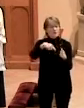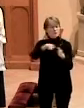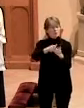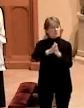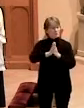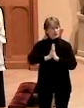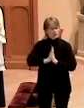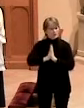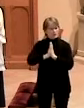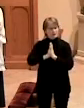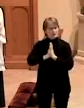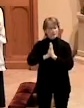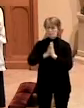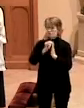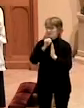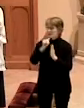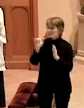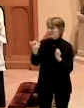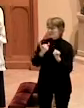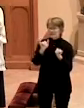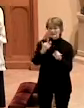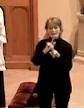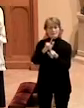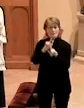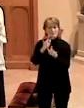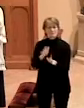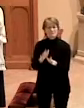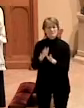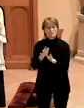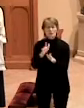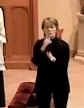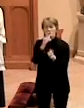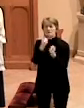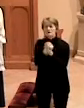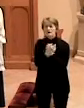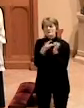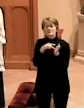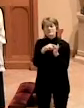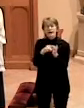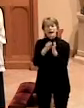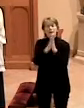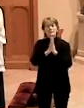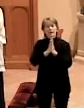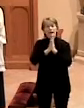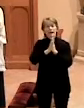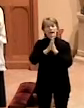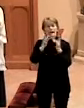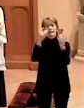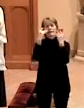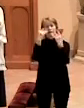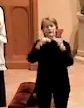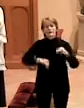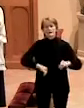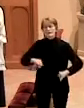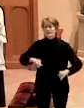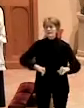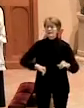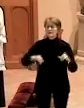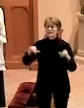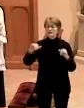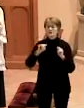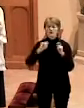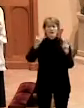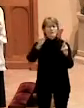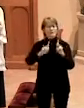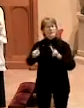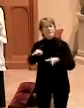pray, do not be like the hypocrites, who love to stand and pray in the synagogues and on street corners, so